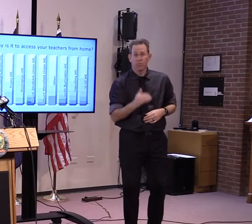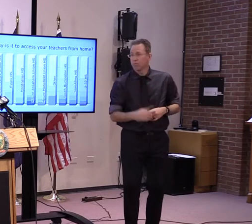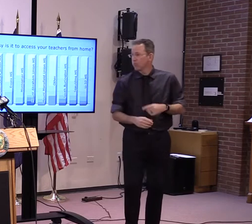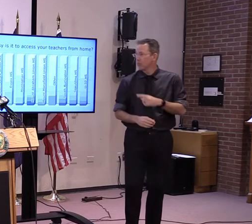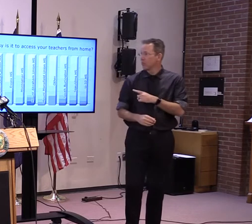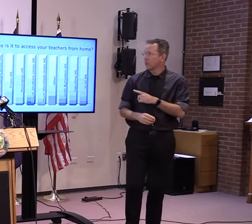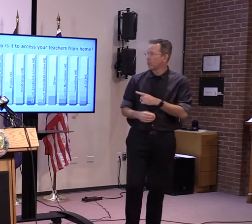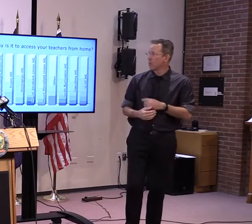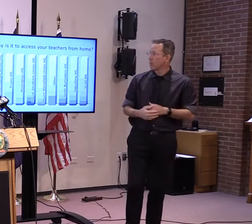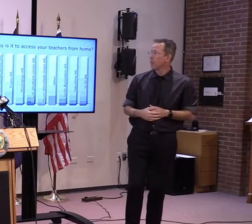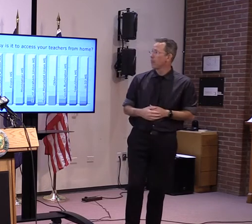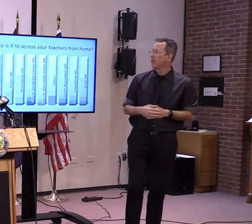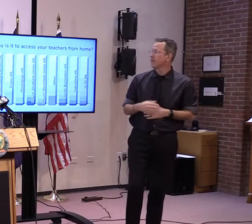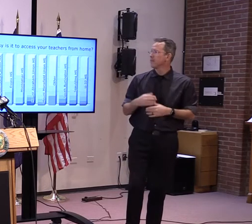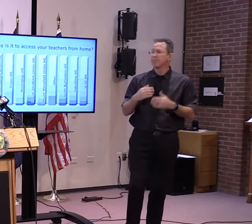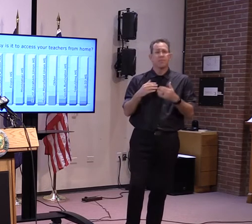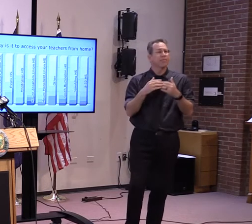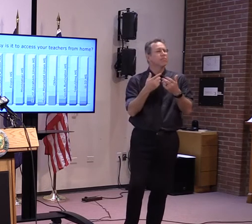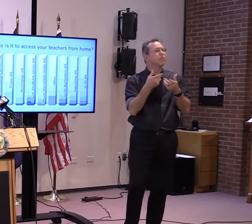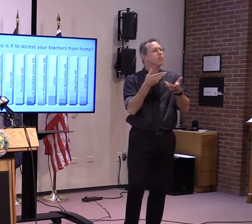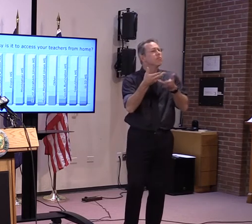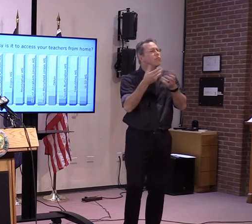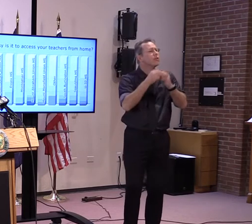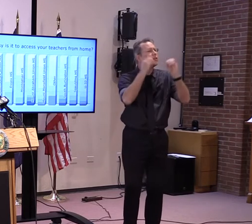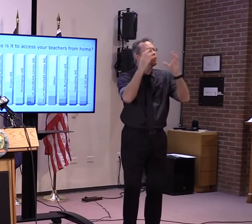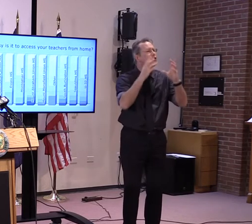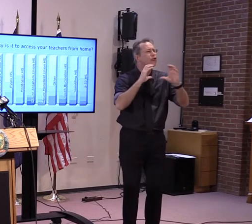home for, not for me, but